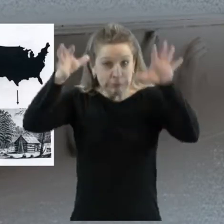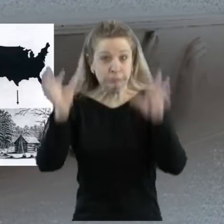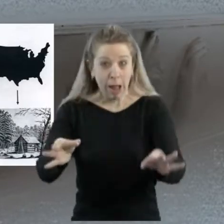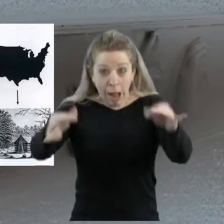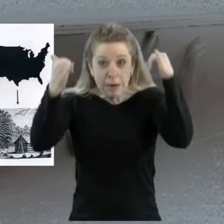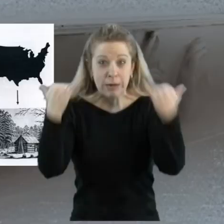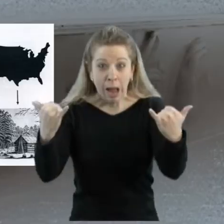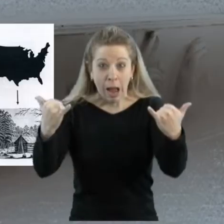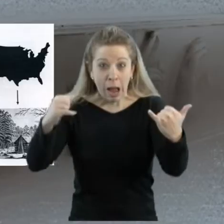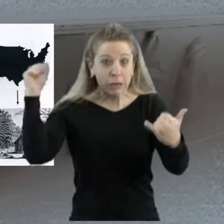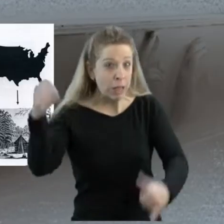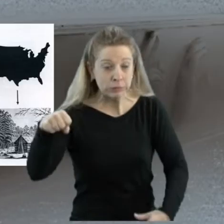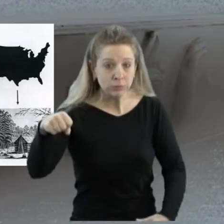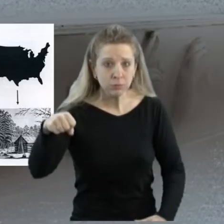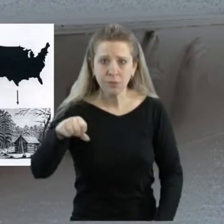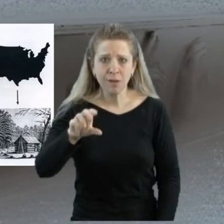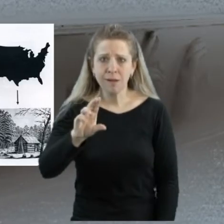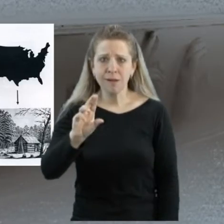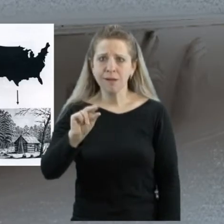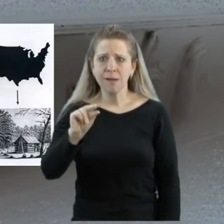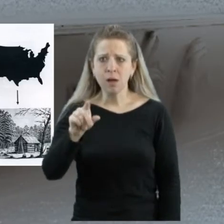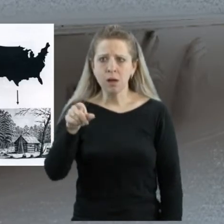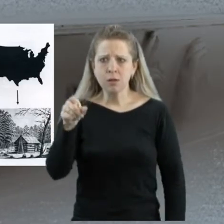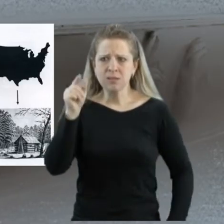Claire did not decide quickly.